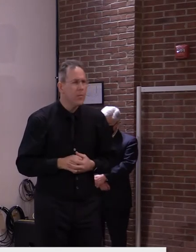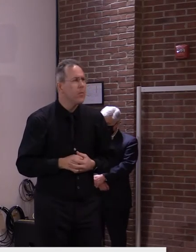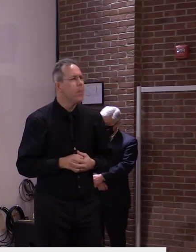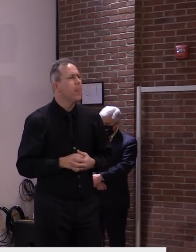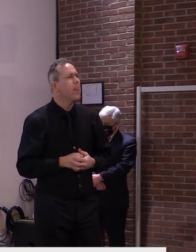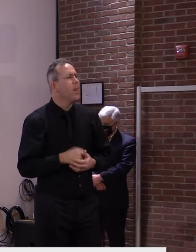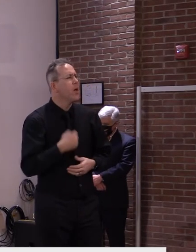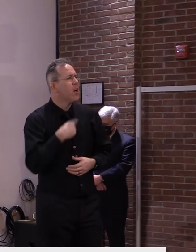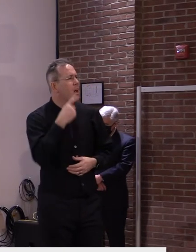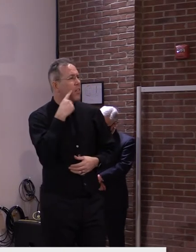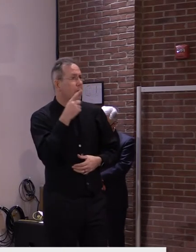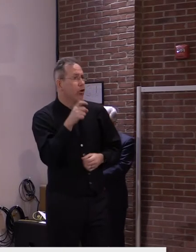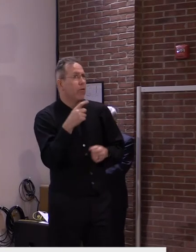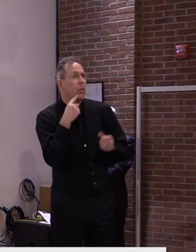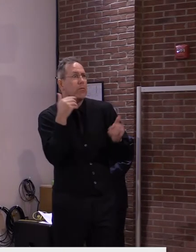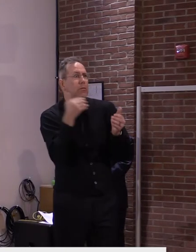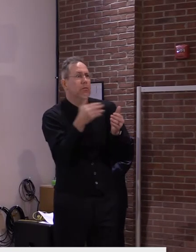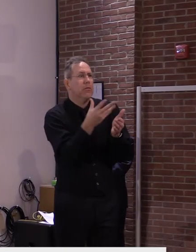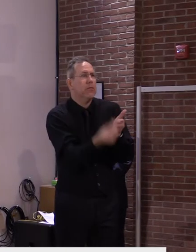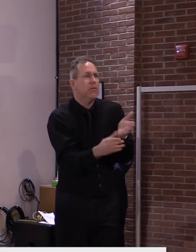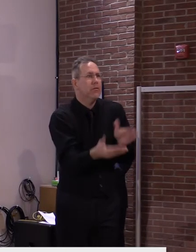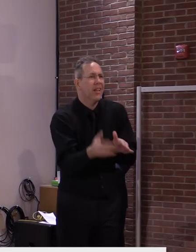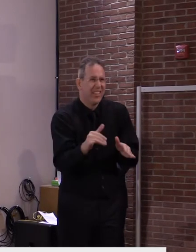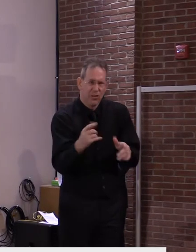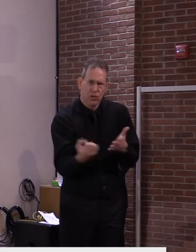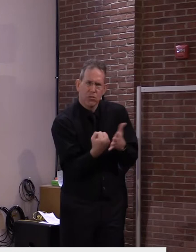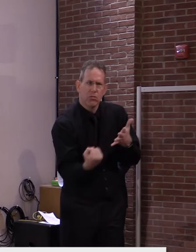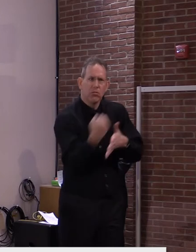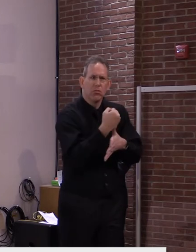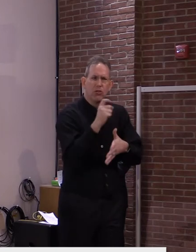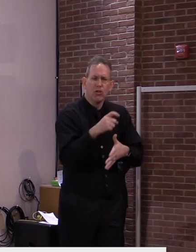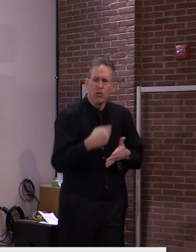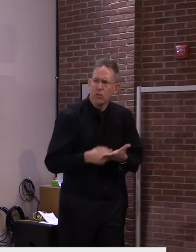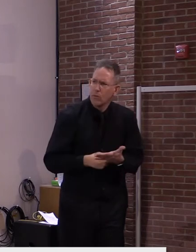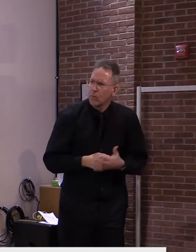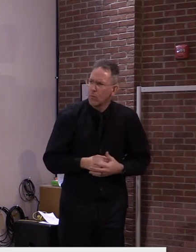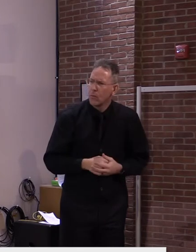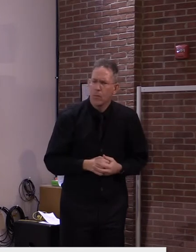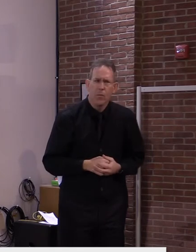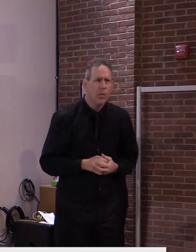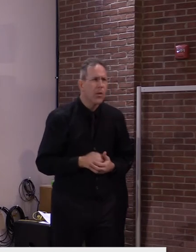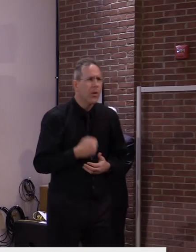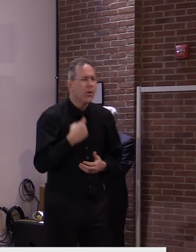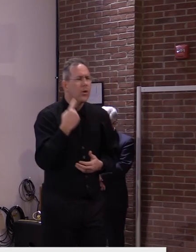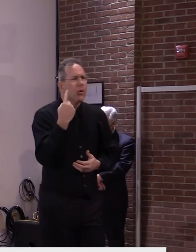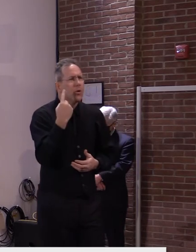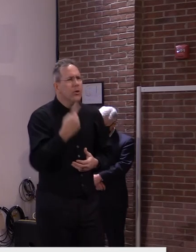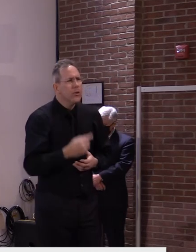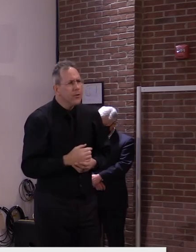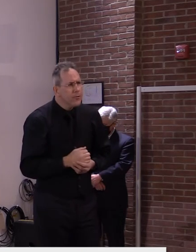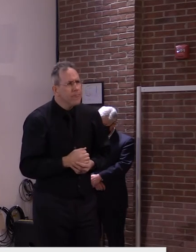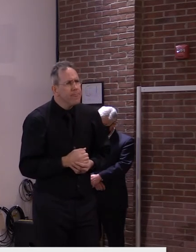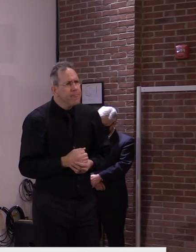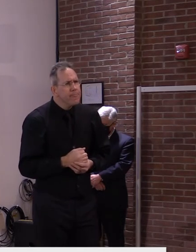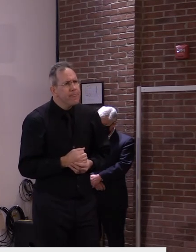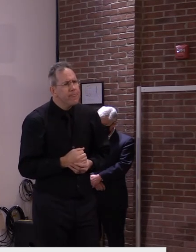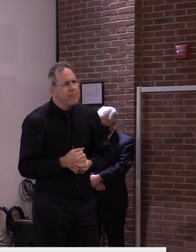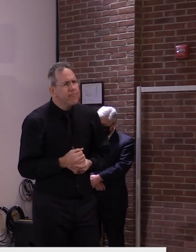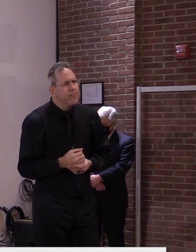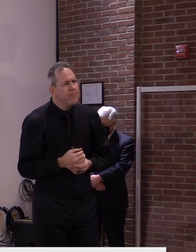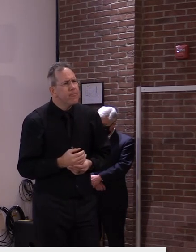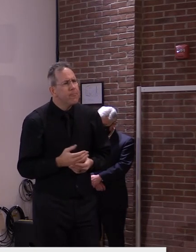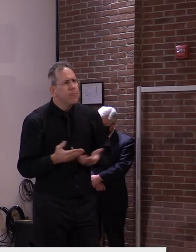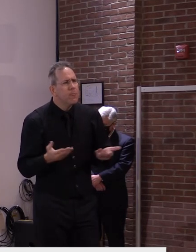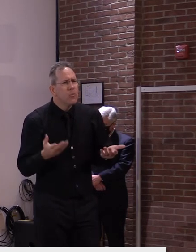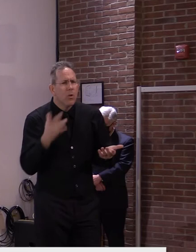case, the person in question will be in the next age band, but others battling similar conditions, you know, might not